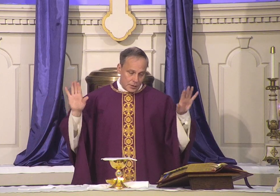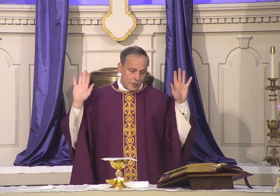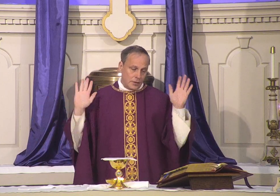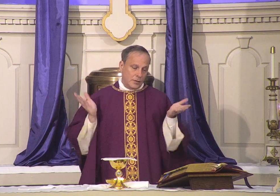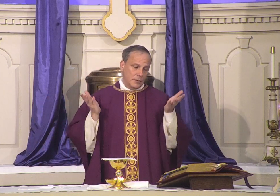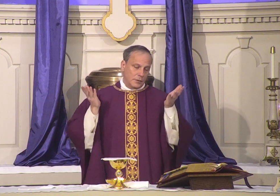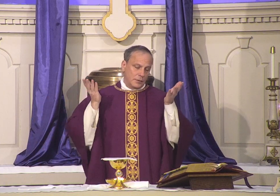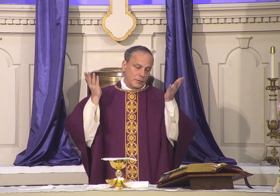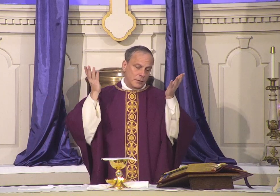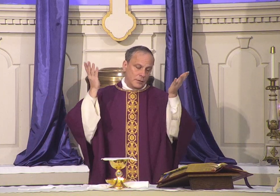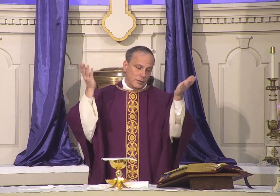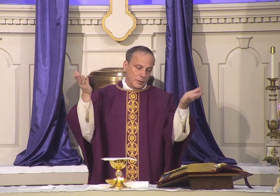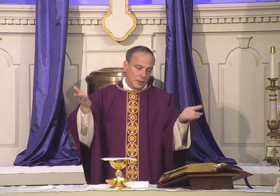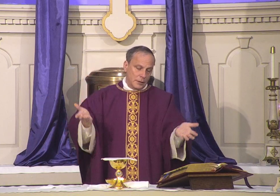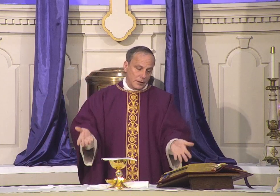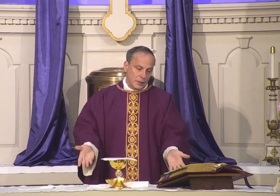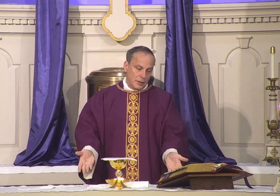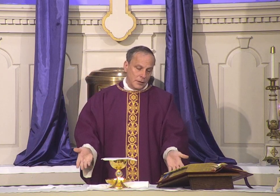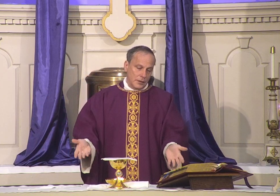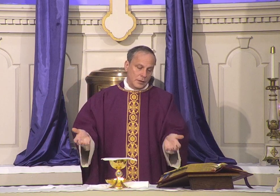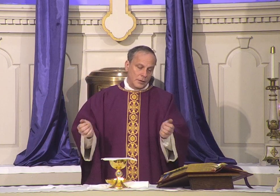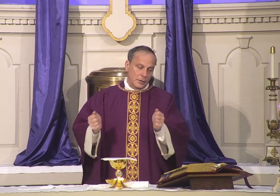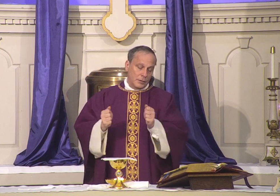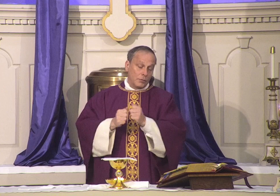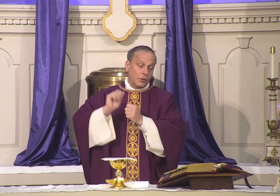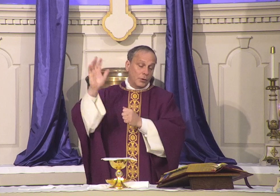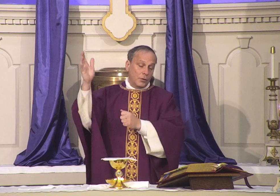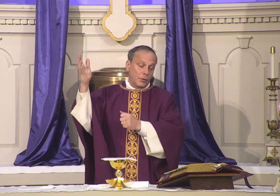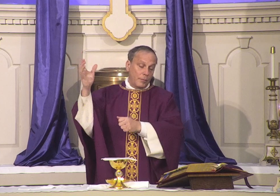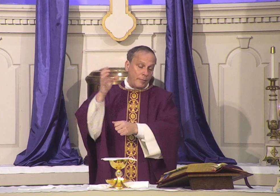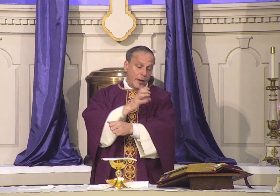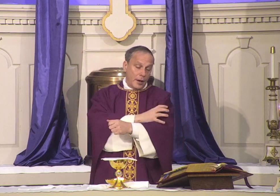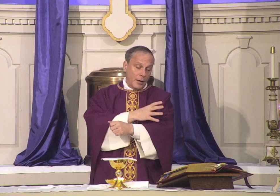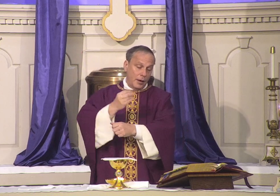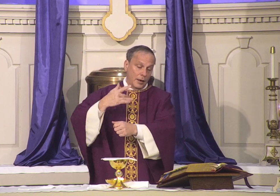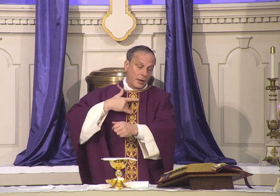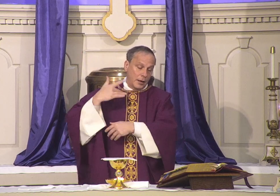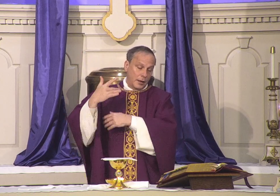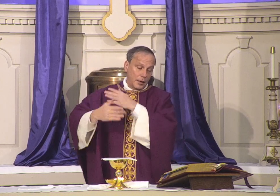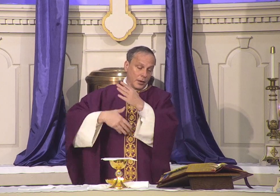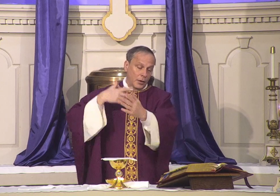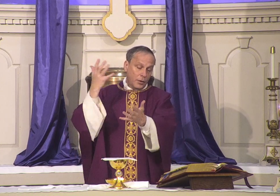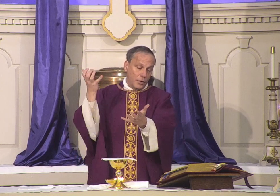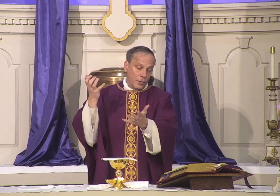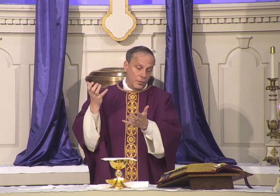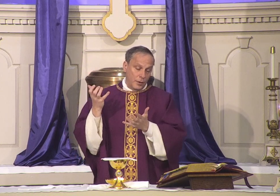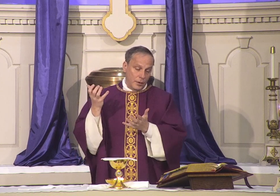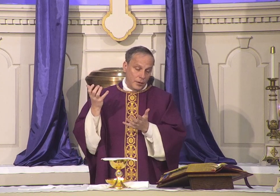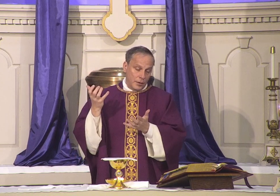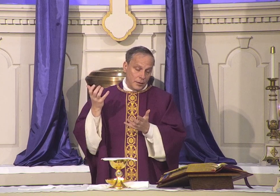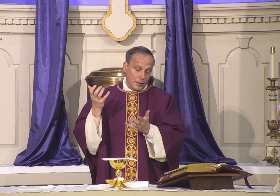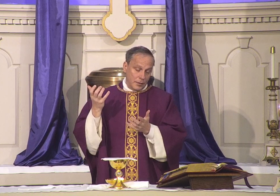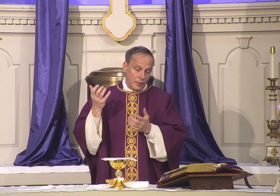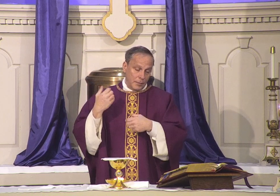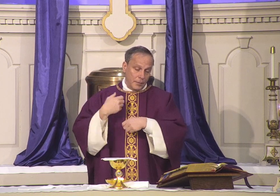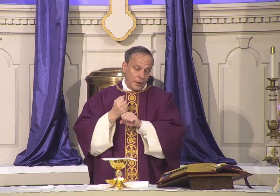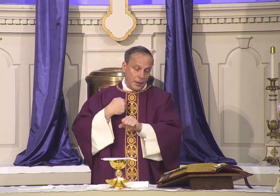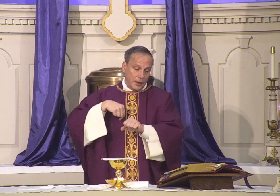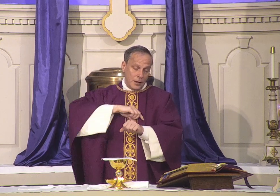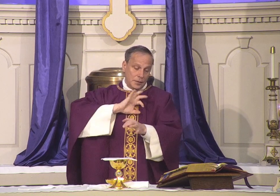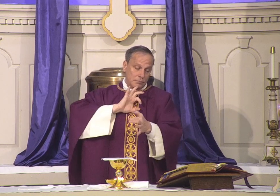Accept the sacrificial offerings, O Lord, by which in your power and